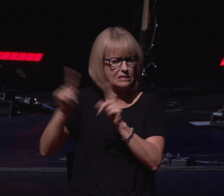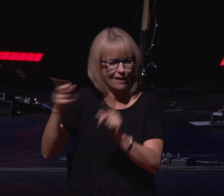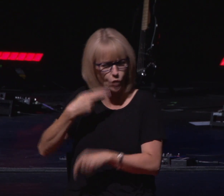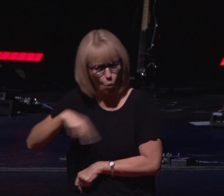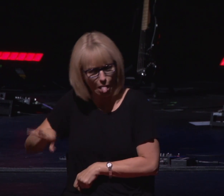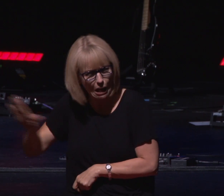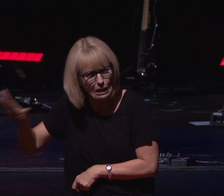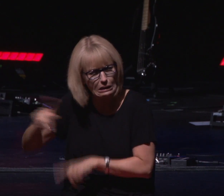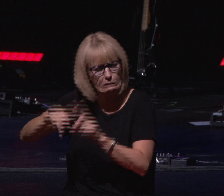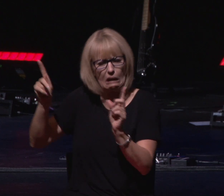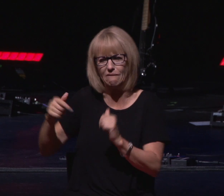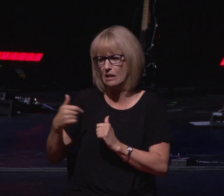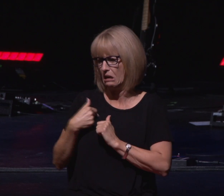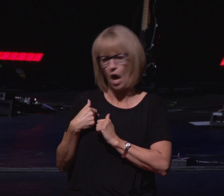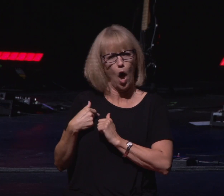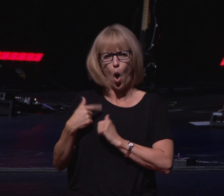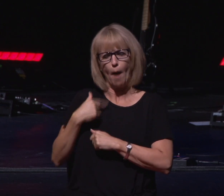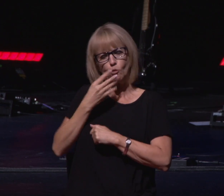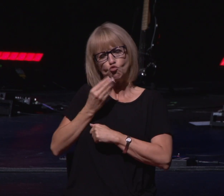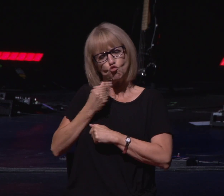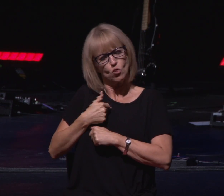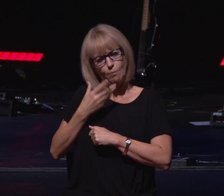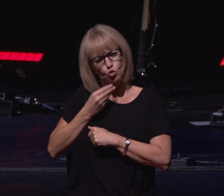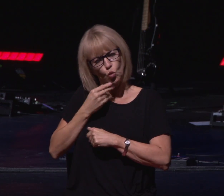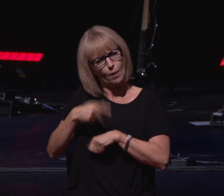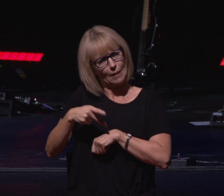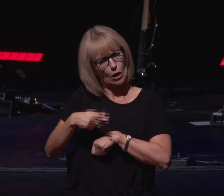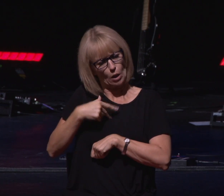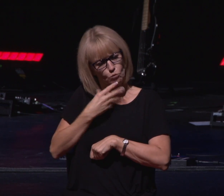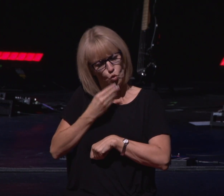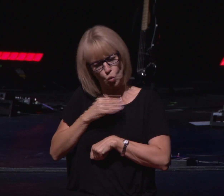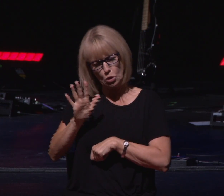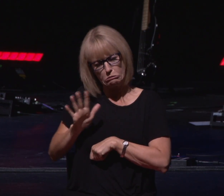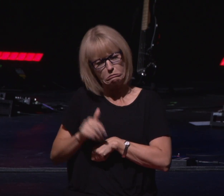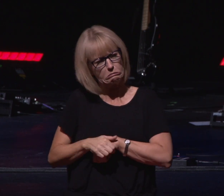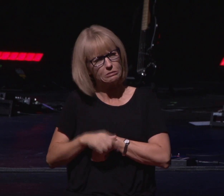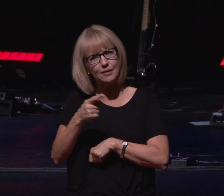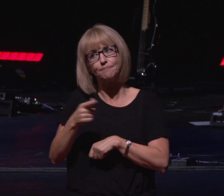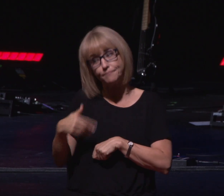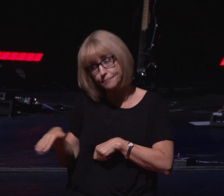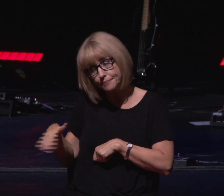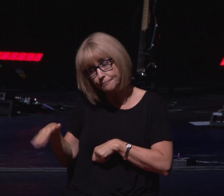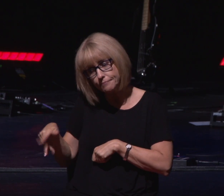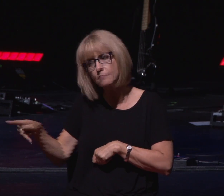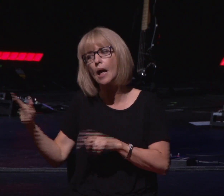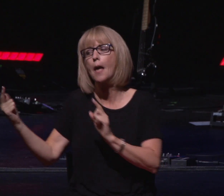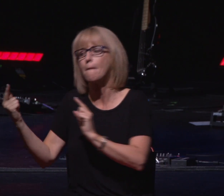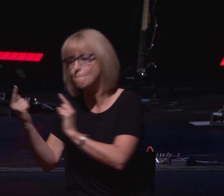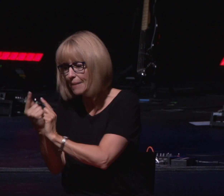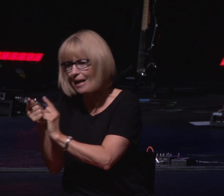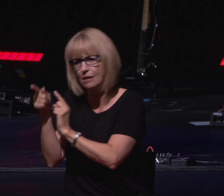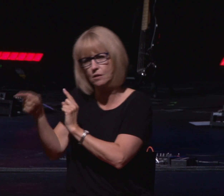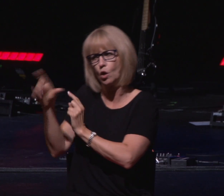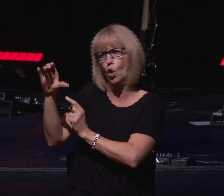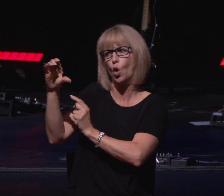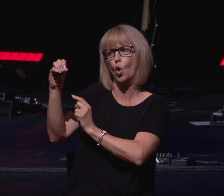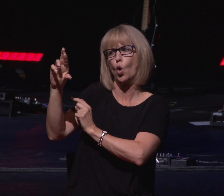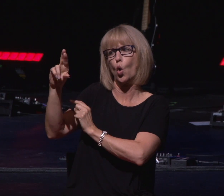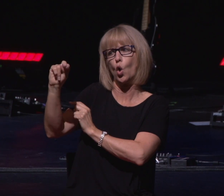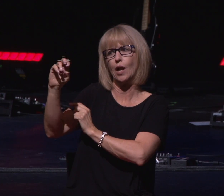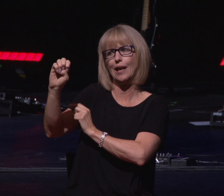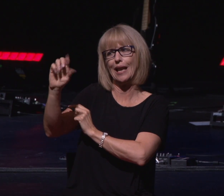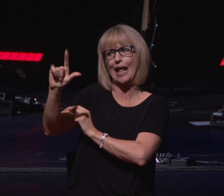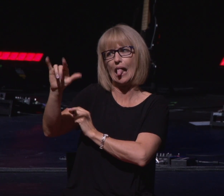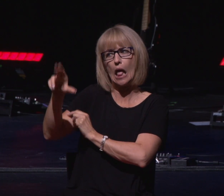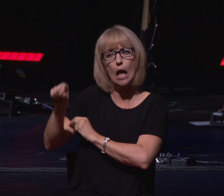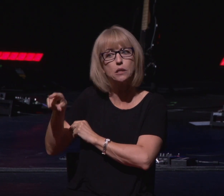He prides himself that he never has crossed that boundary. But God pushes and shoves him into it, and he finally does. And after he's there, he presents the gospel. Cornelius, all